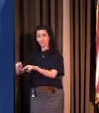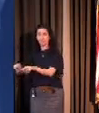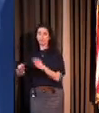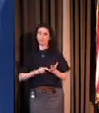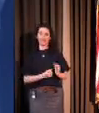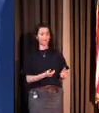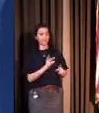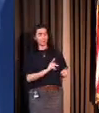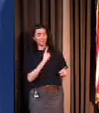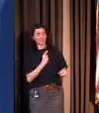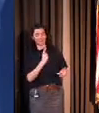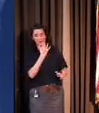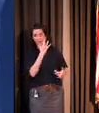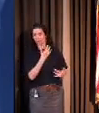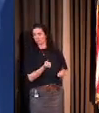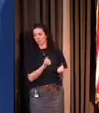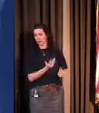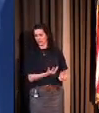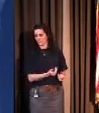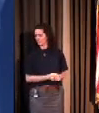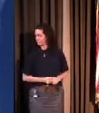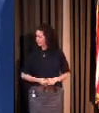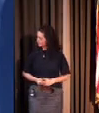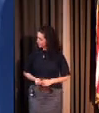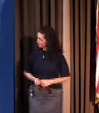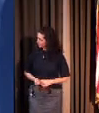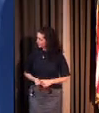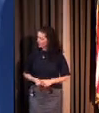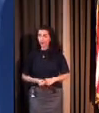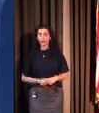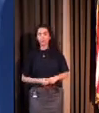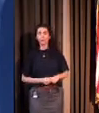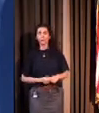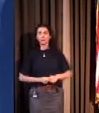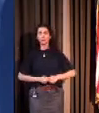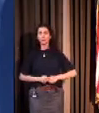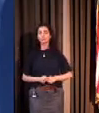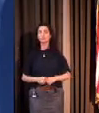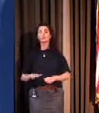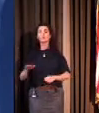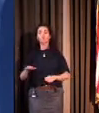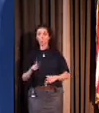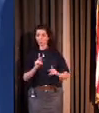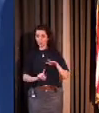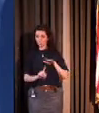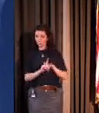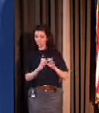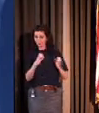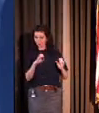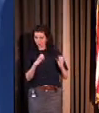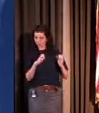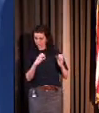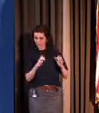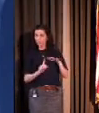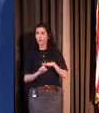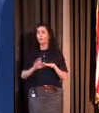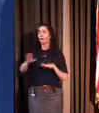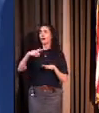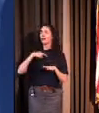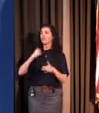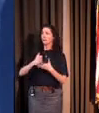numbers. Those 16 or 17% of ER patients that are there seeking care or